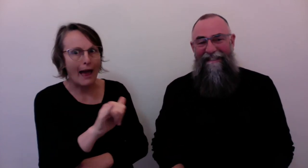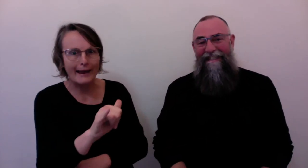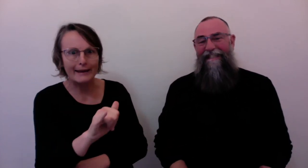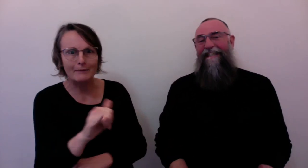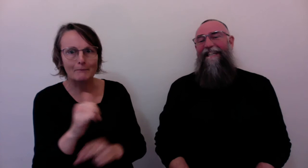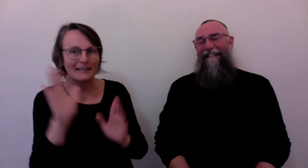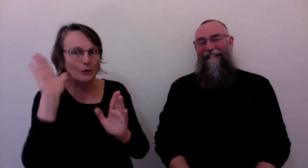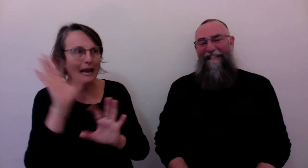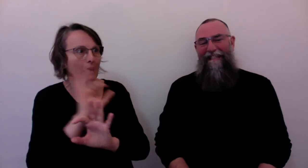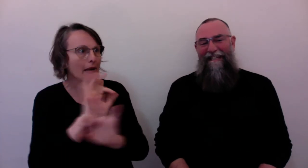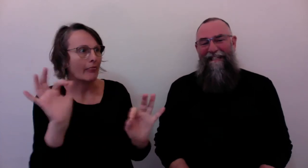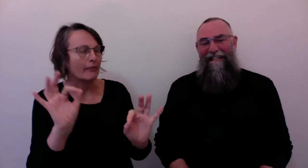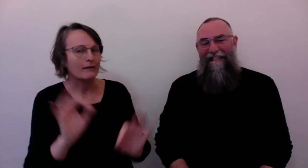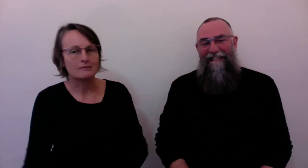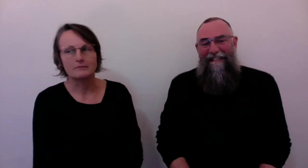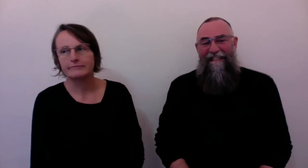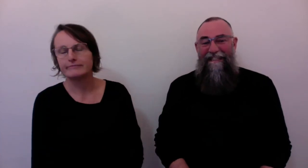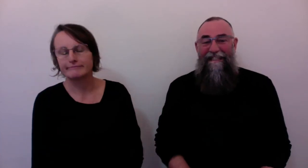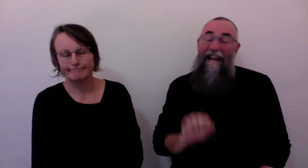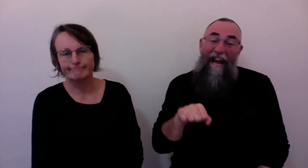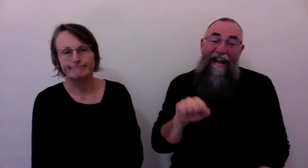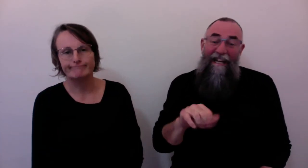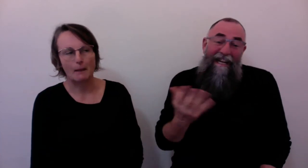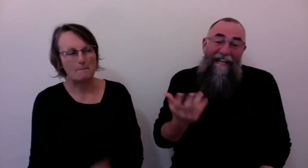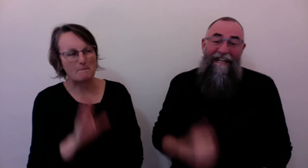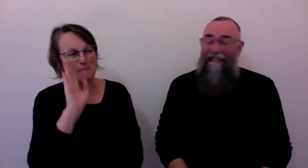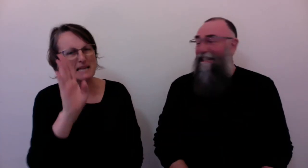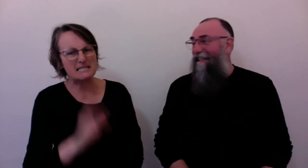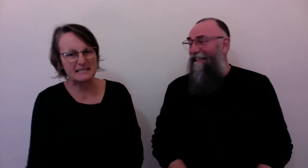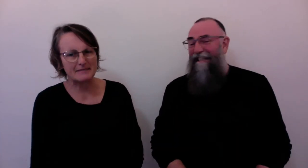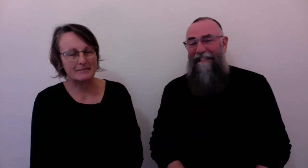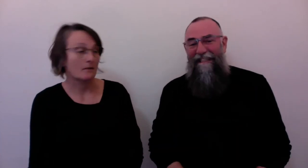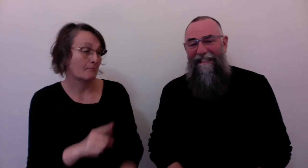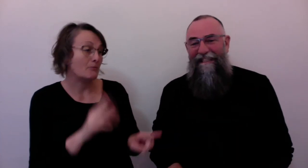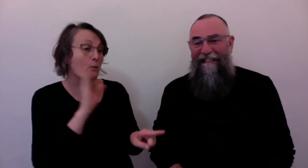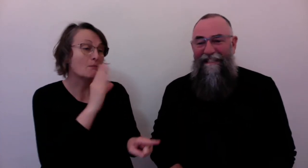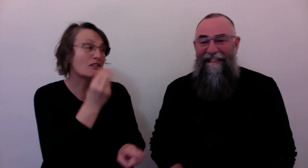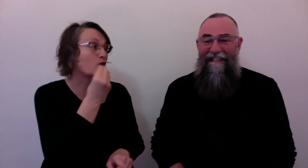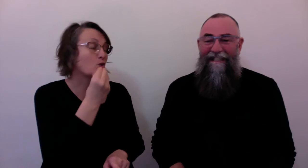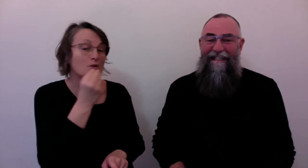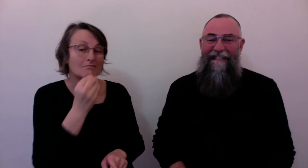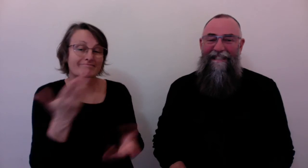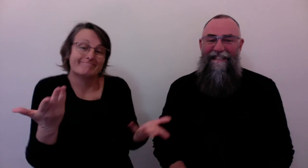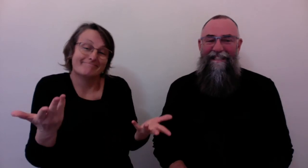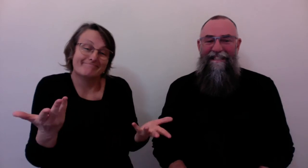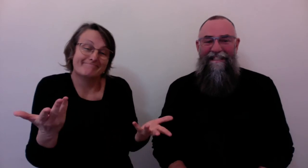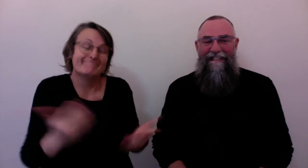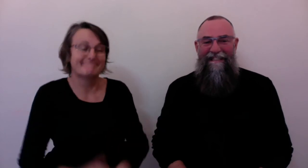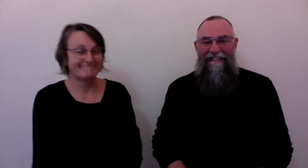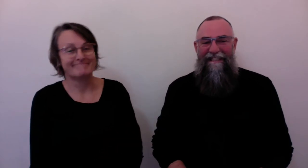So yeah, I just kind of That's amazing. yeah. You probably miss food service, a little bit of a bummer, but you know, pros and cons. Yeah. What about do